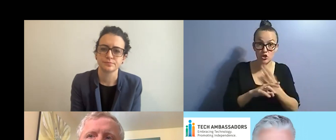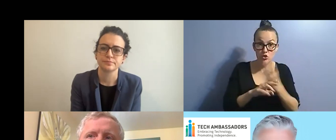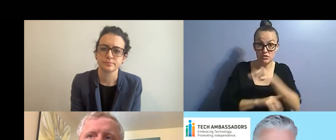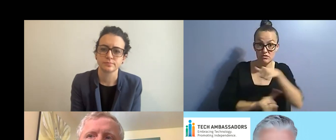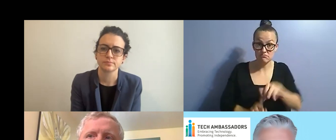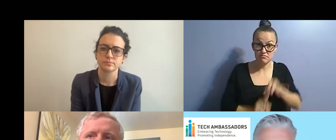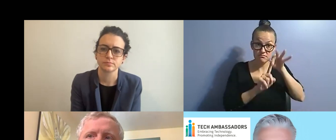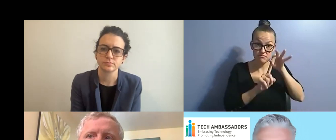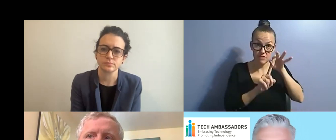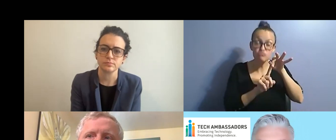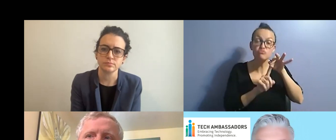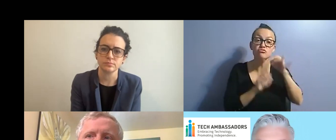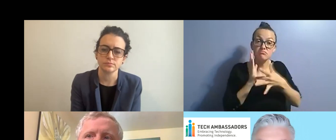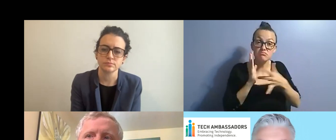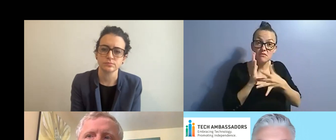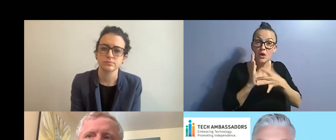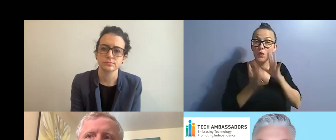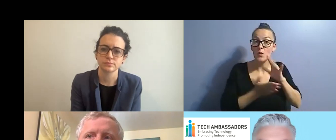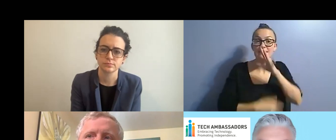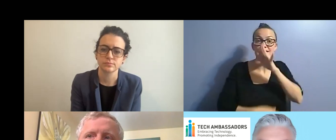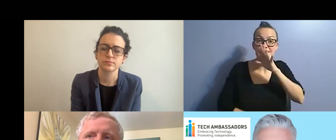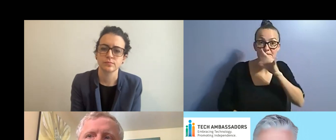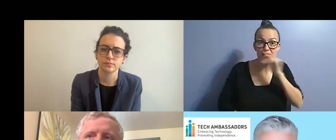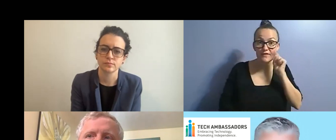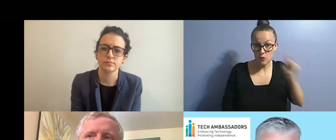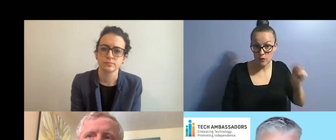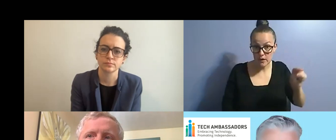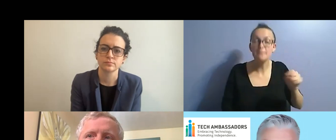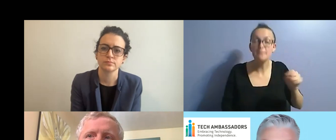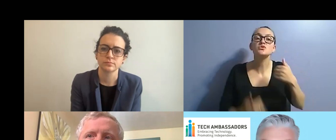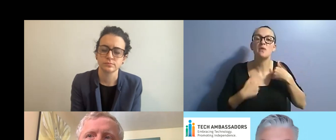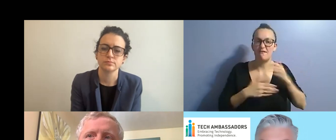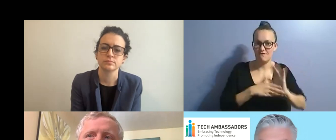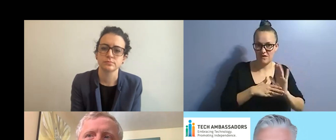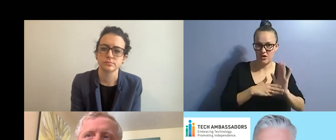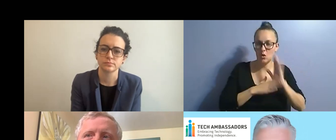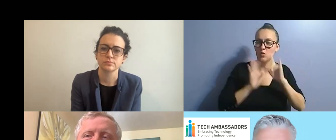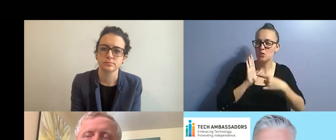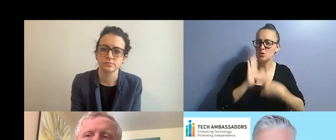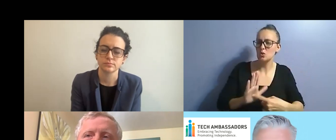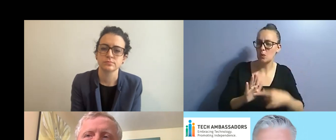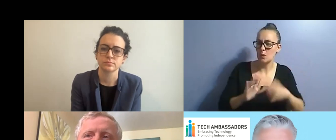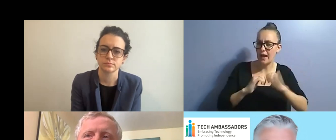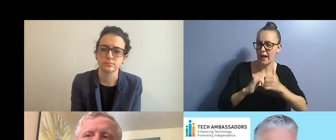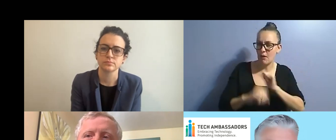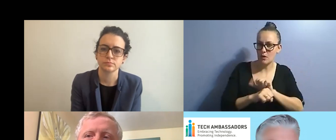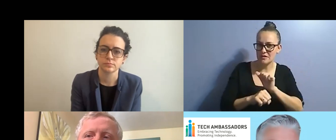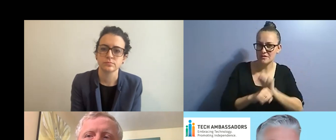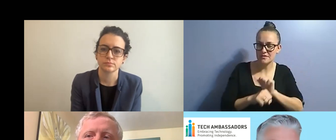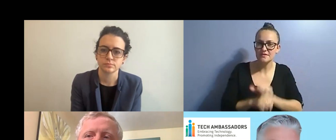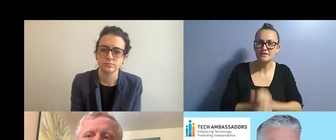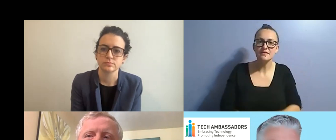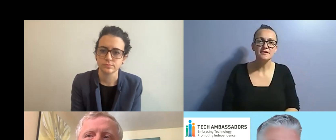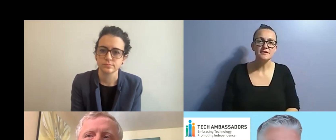whole video here for you. So I want to